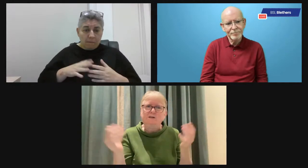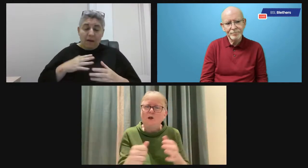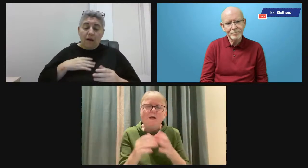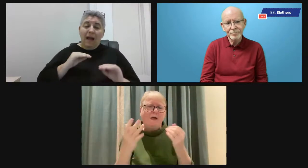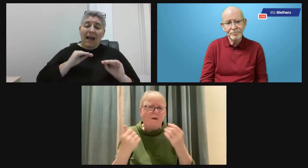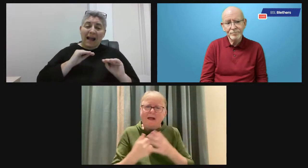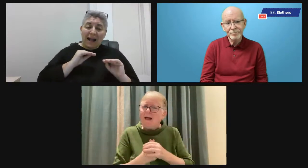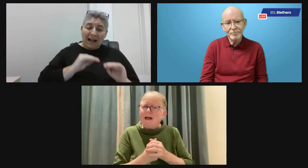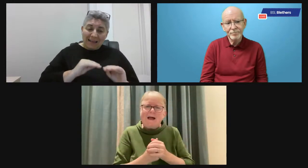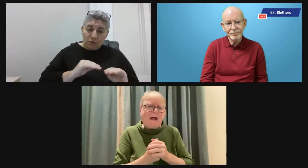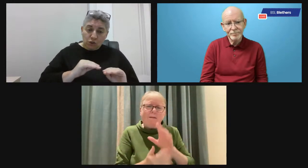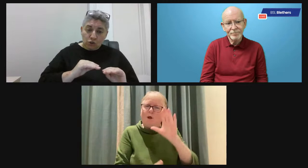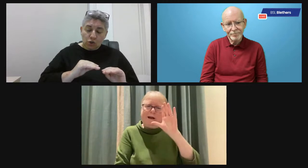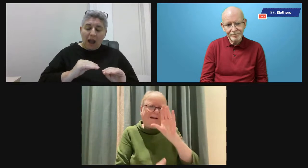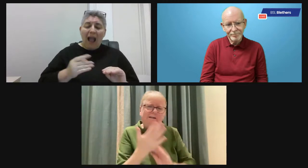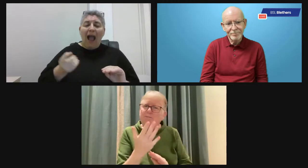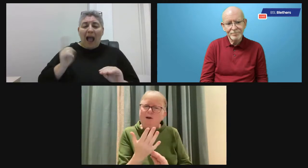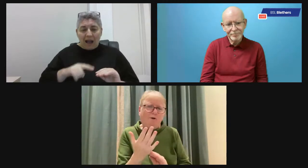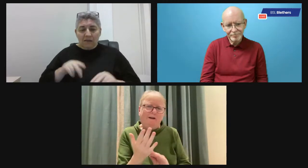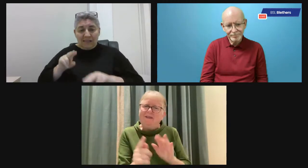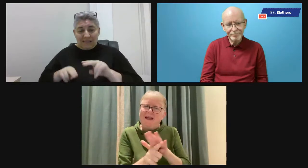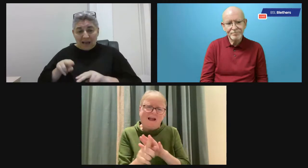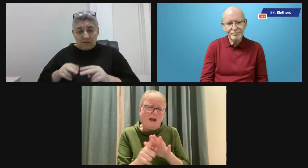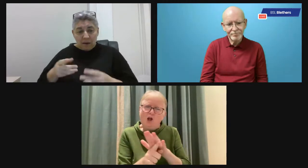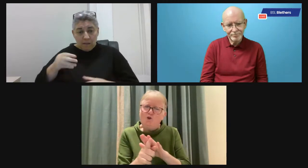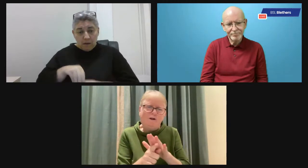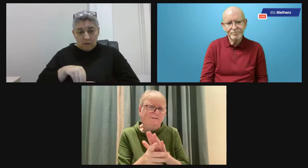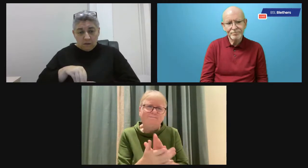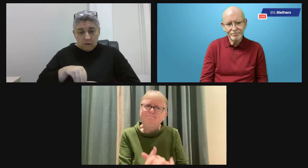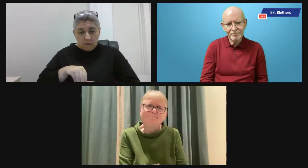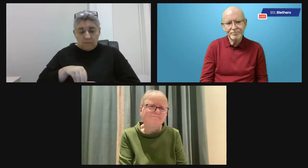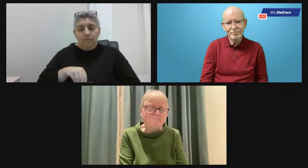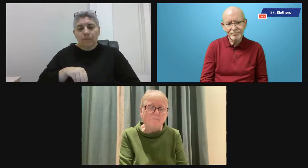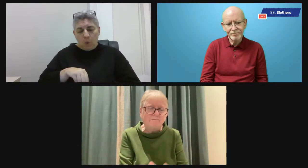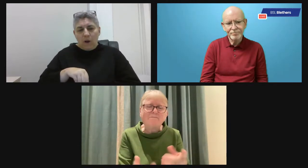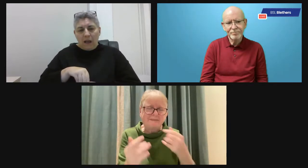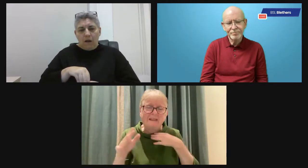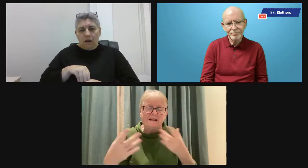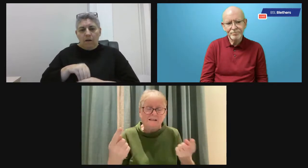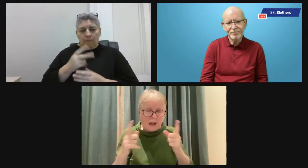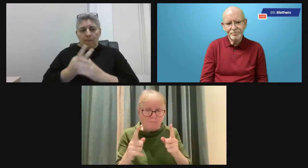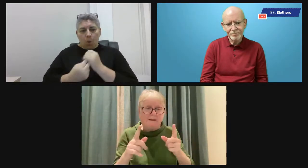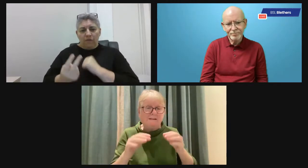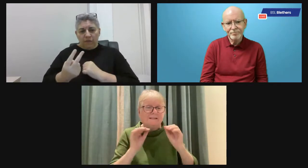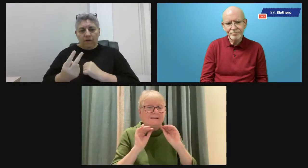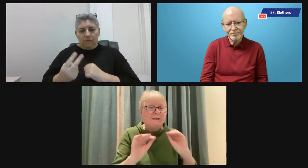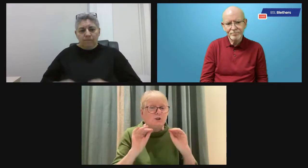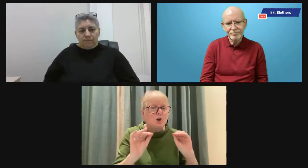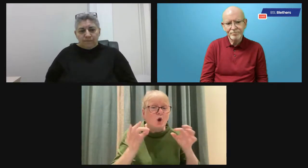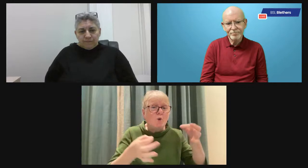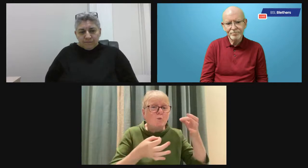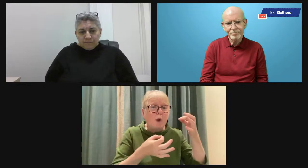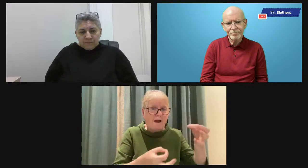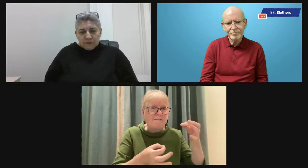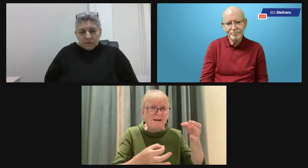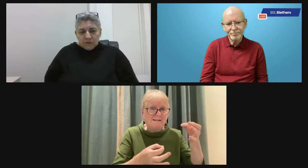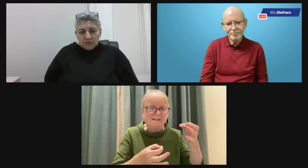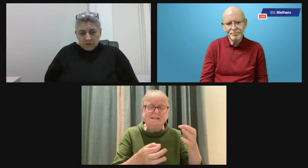If I want to become an assessor, how do I do it then? I don't have a lot of experience in that area,